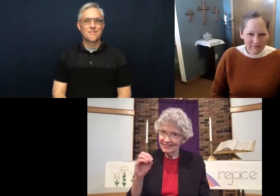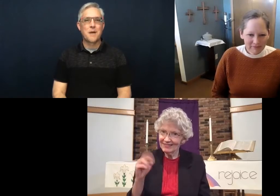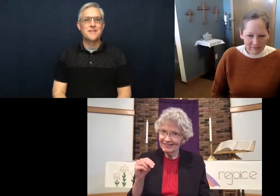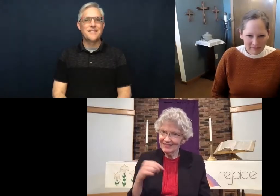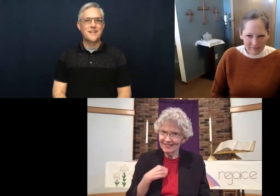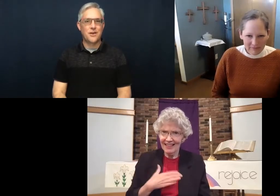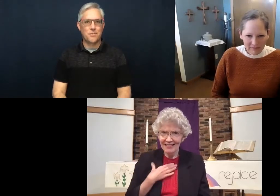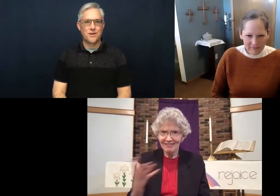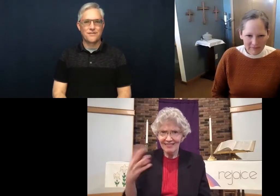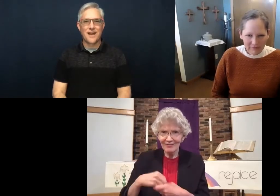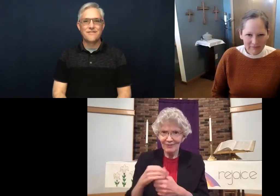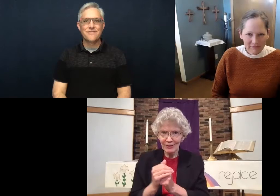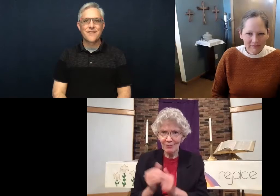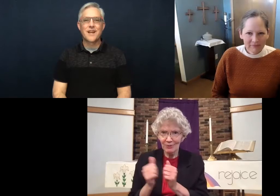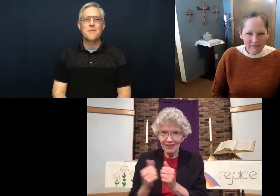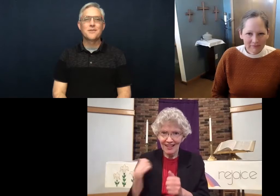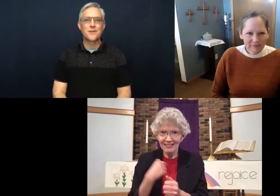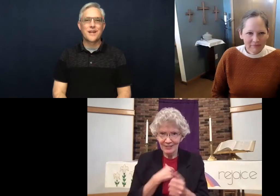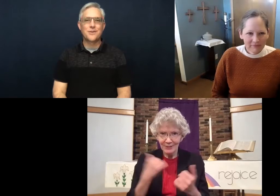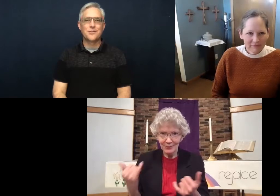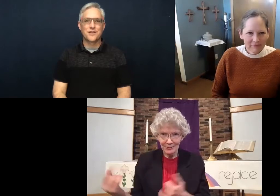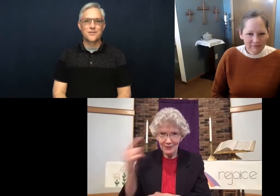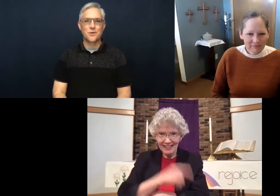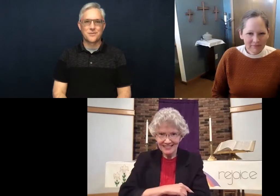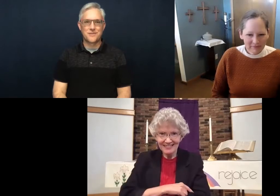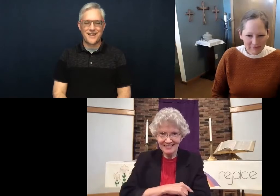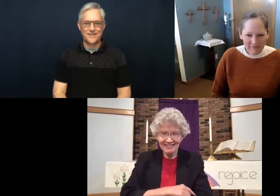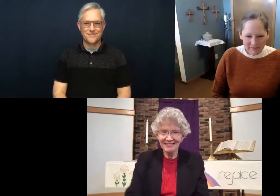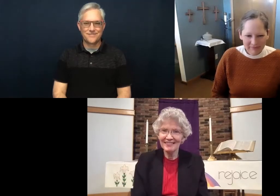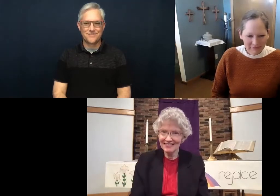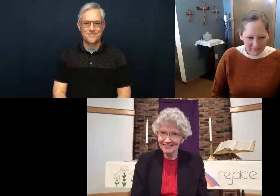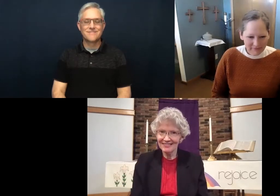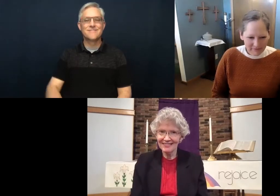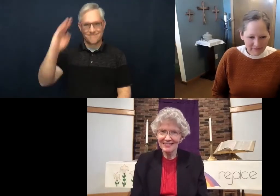I'm a deacon here at Bread of Life, and I'm also glad you could join us for worship today.